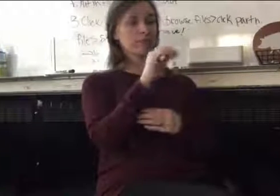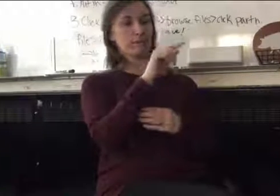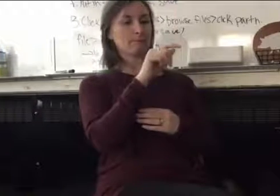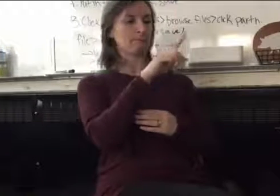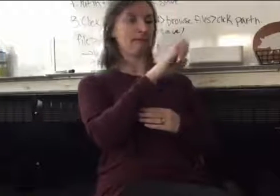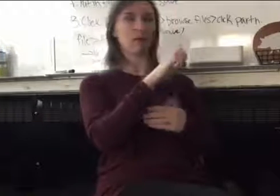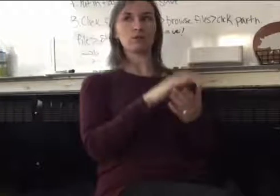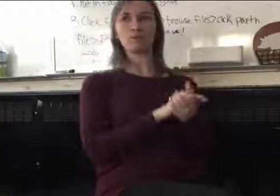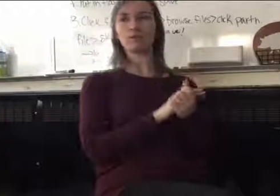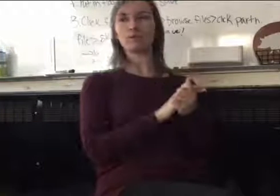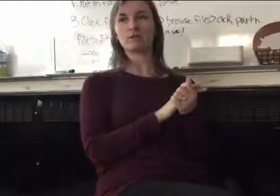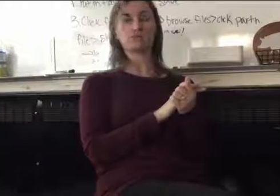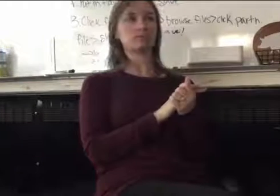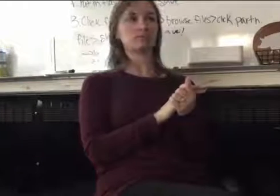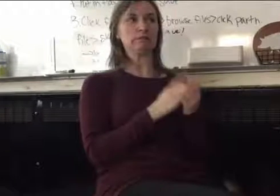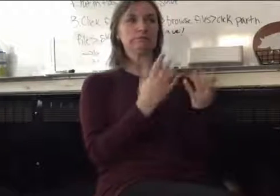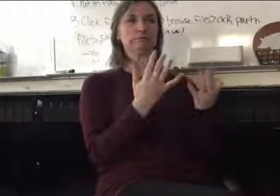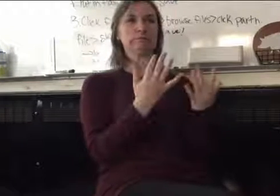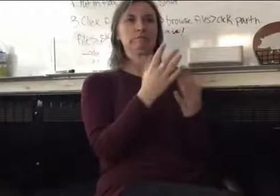1 second.